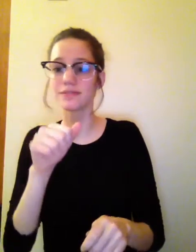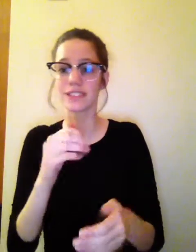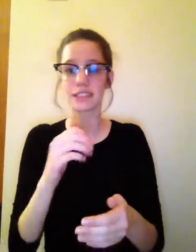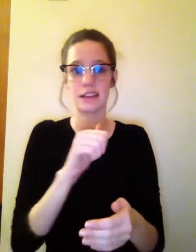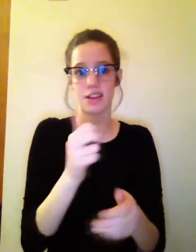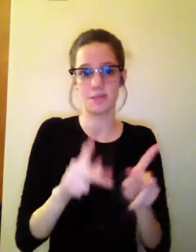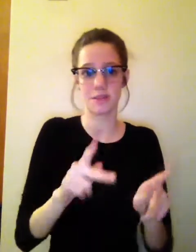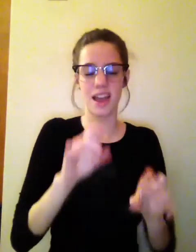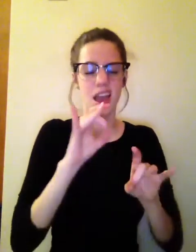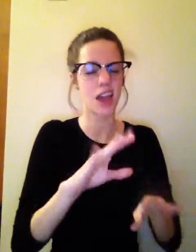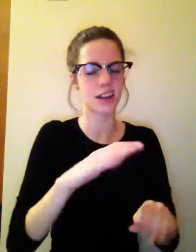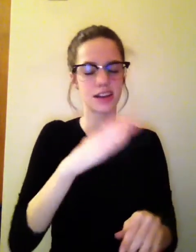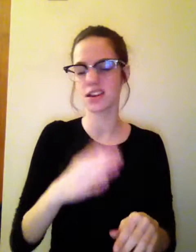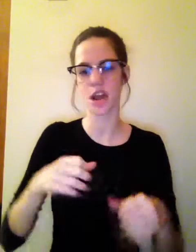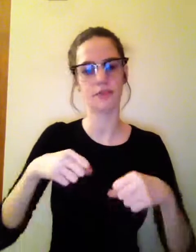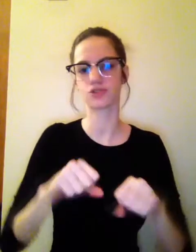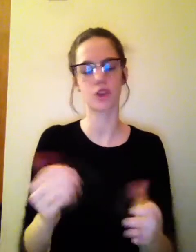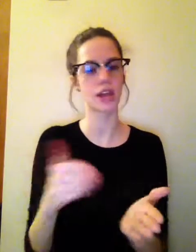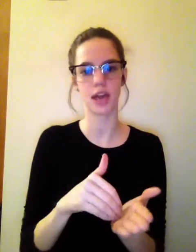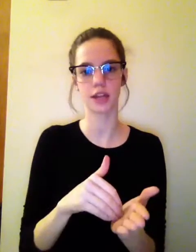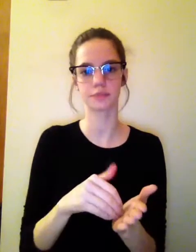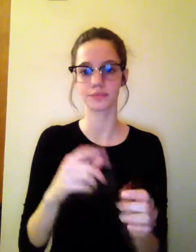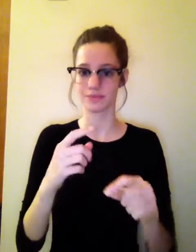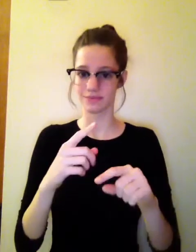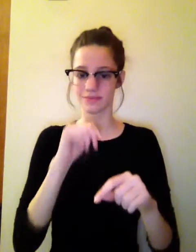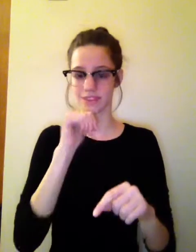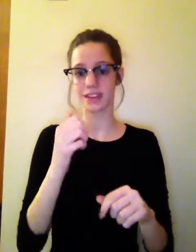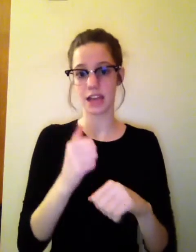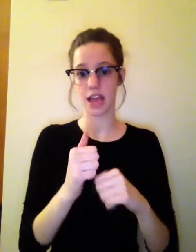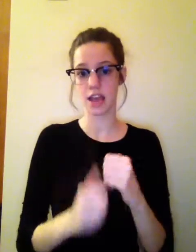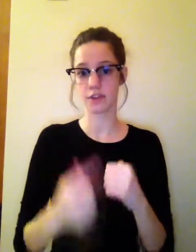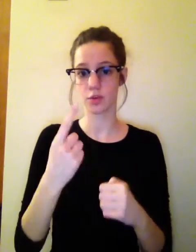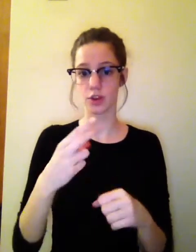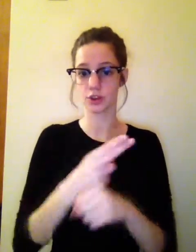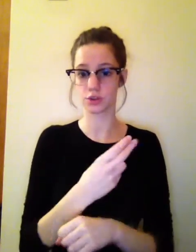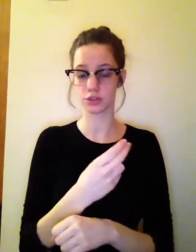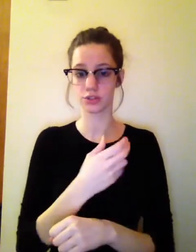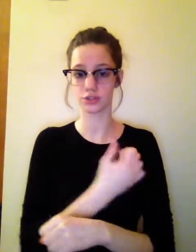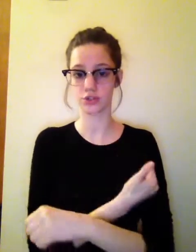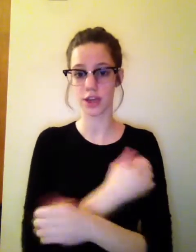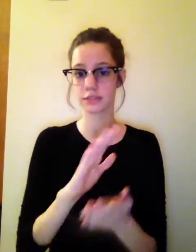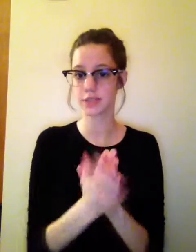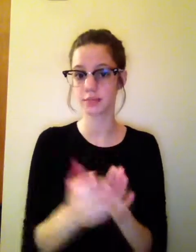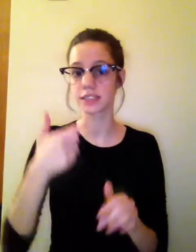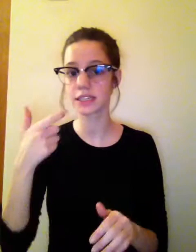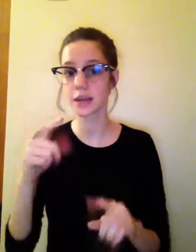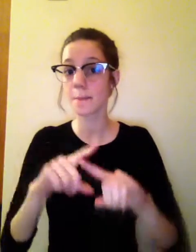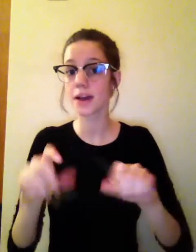it and never try again. Not everyone who uses drugs becomes addicted, but it can happen to anyone